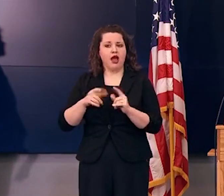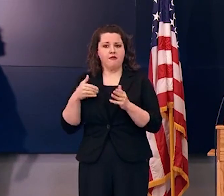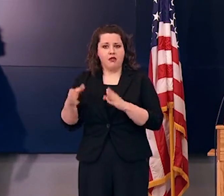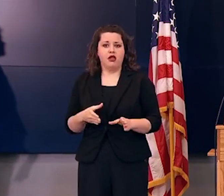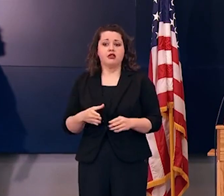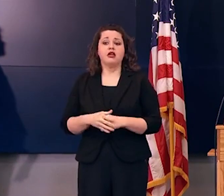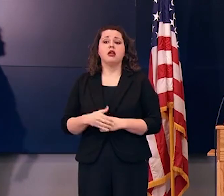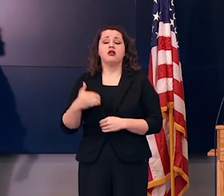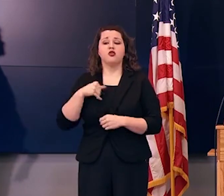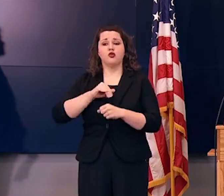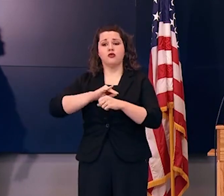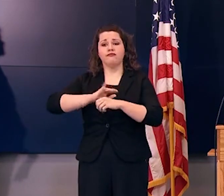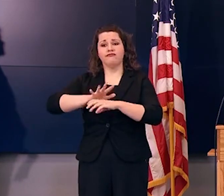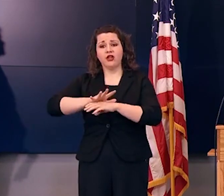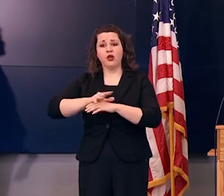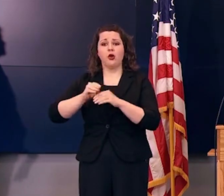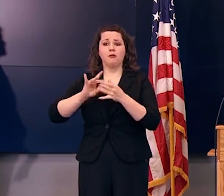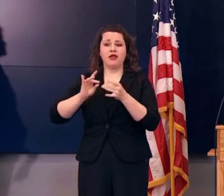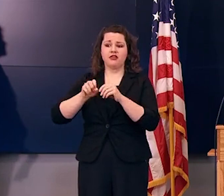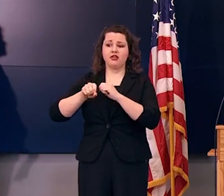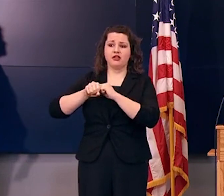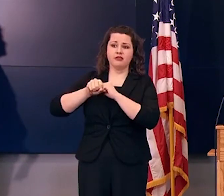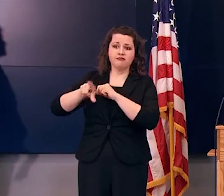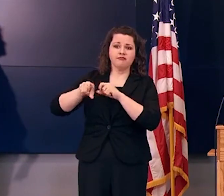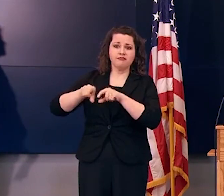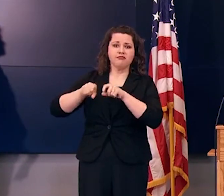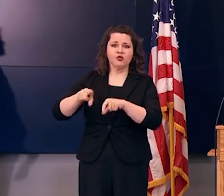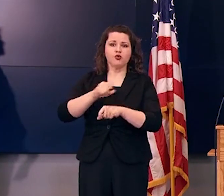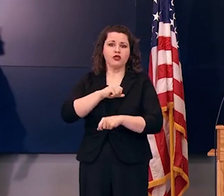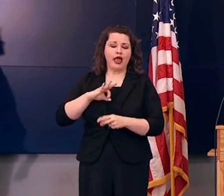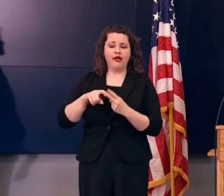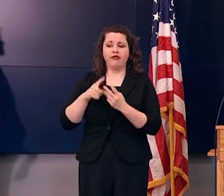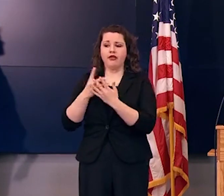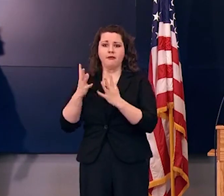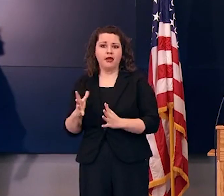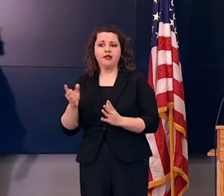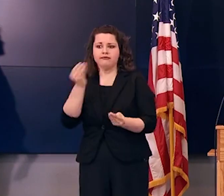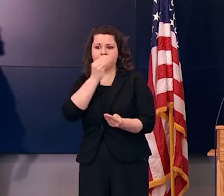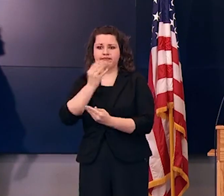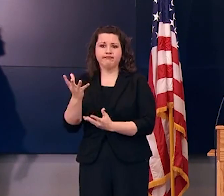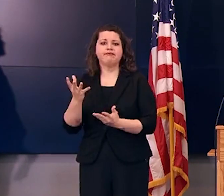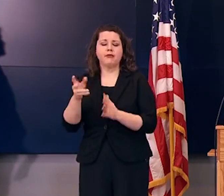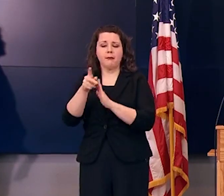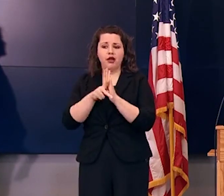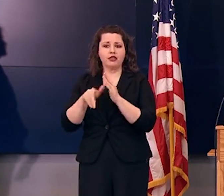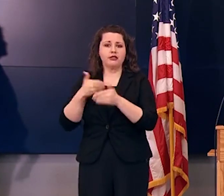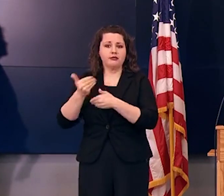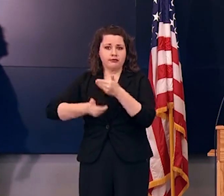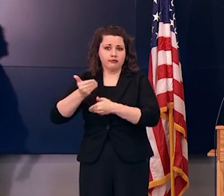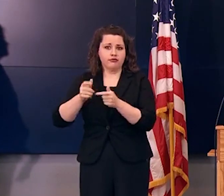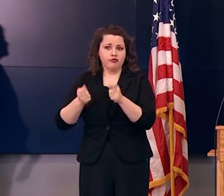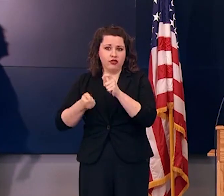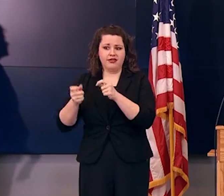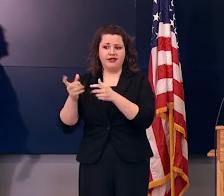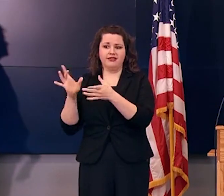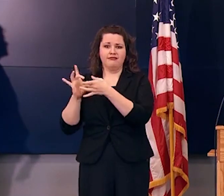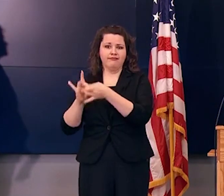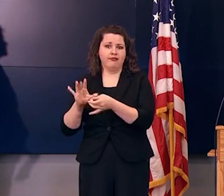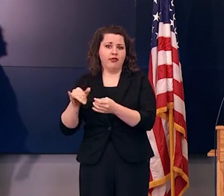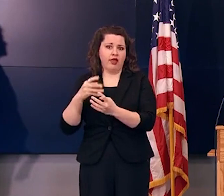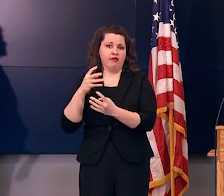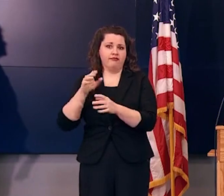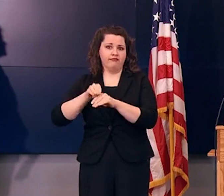video messages that have been sent to inmates and staff on a regular basis to keep all informed of policy and procedural changes related to the